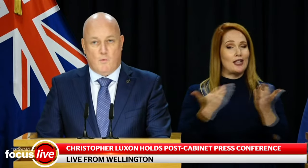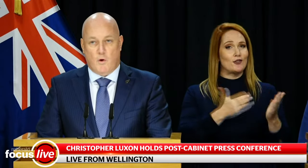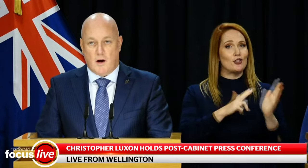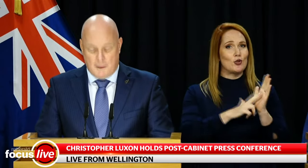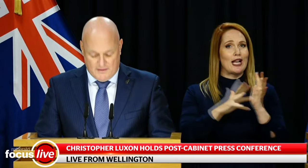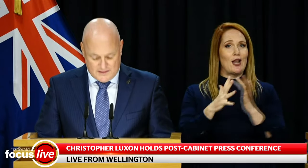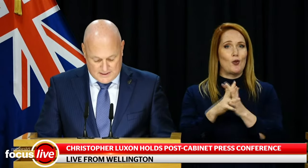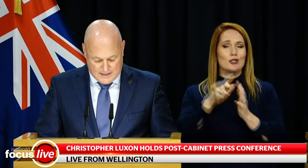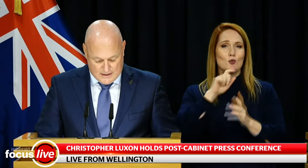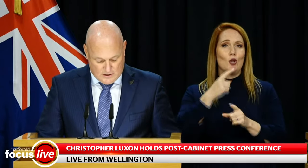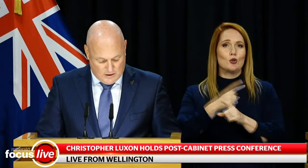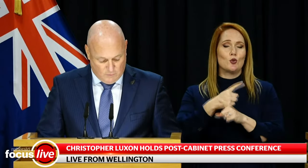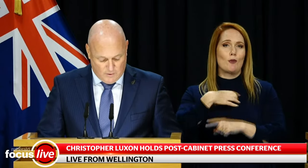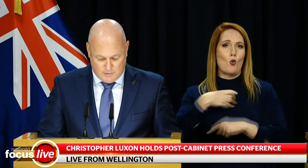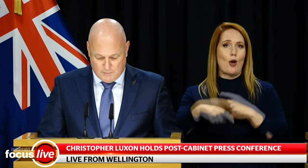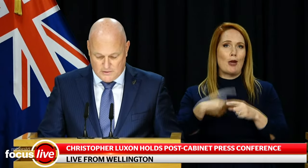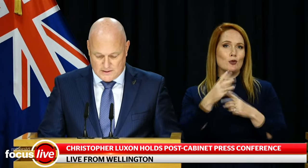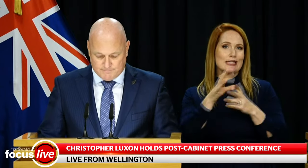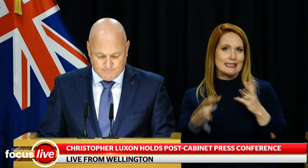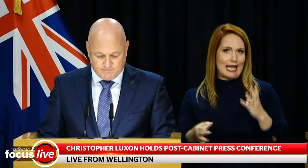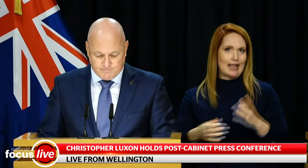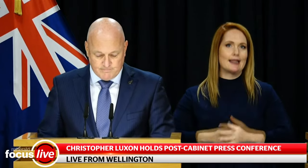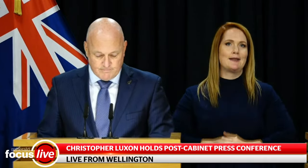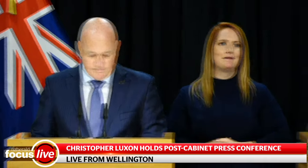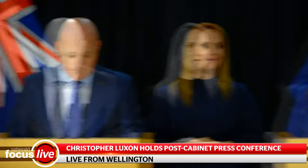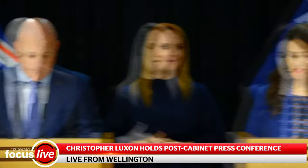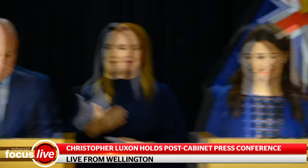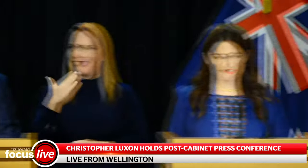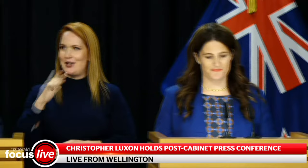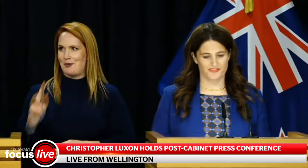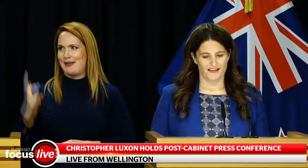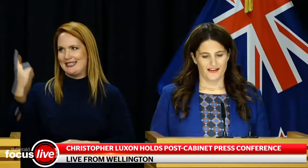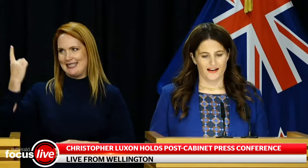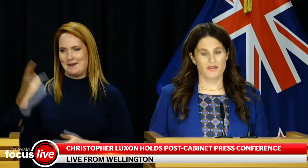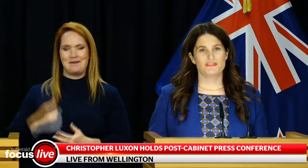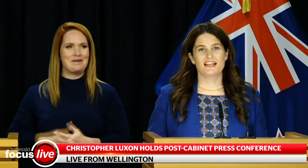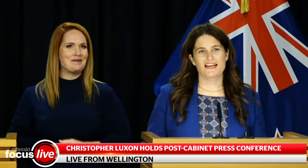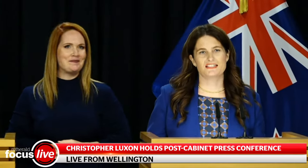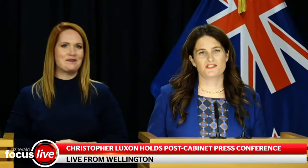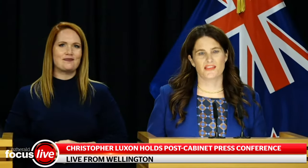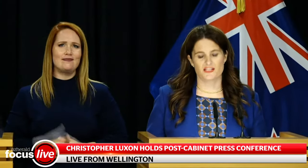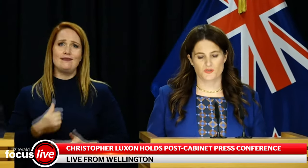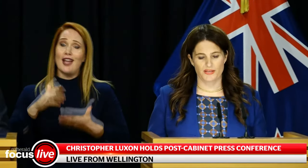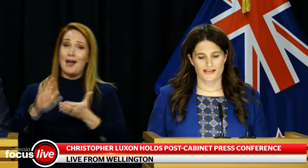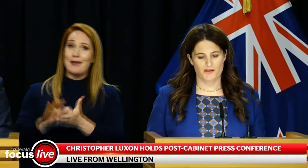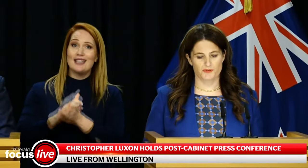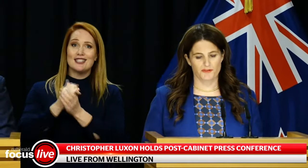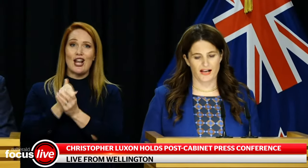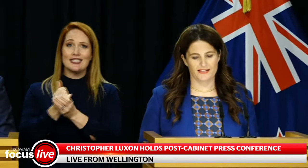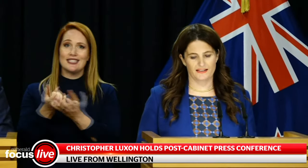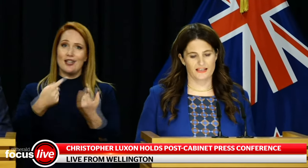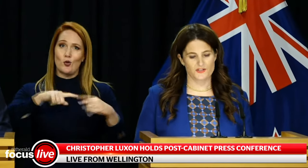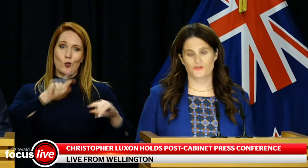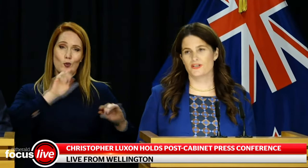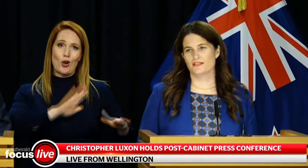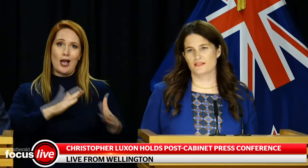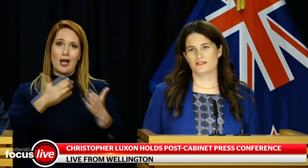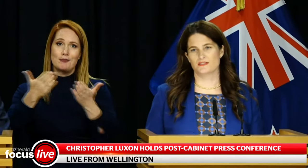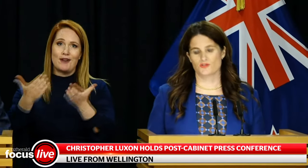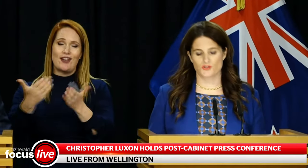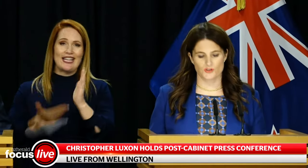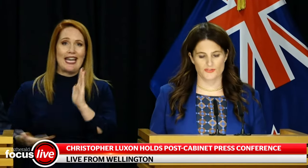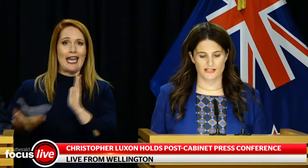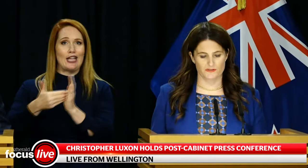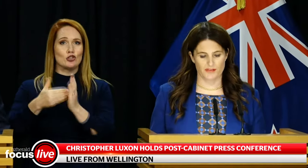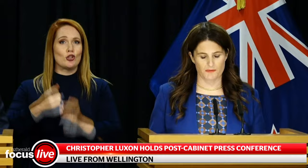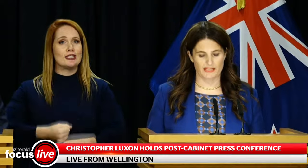a little bit more about the detail of what we're proposing. Thank you, Prime Minister. I'm delighted that we are providing extra